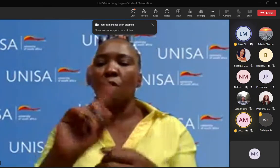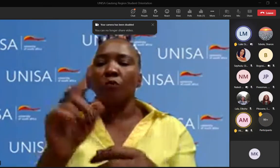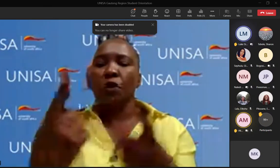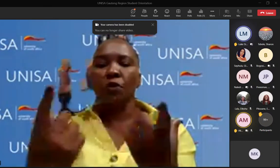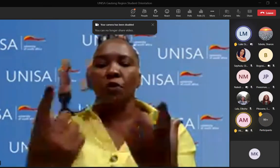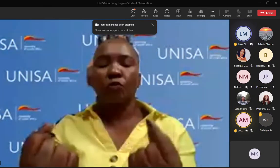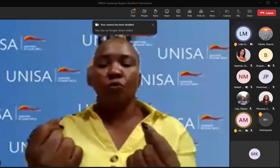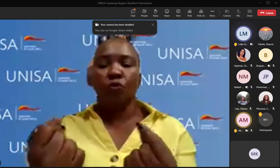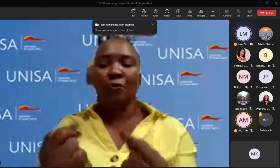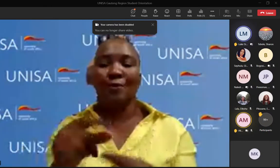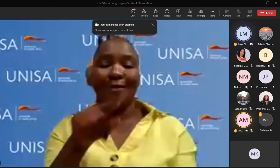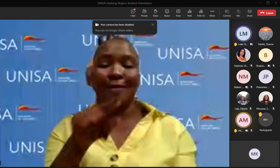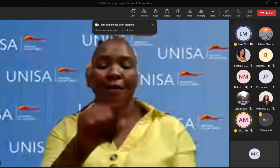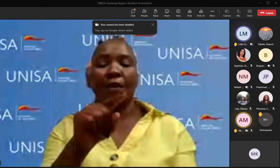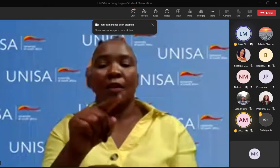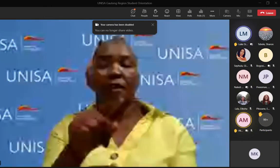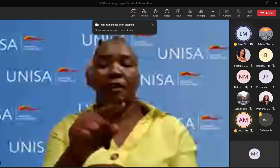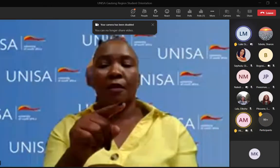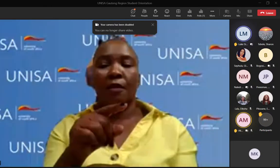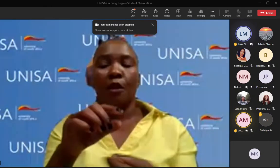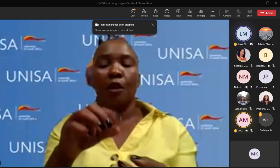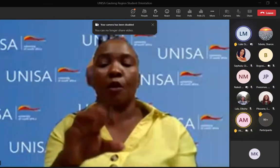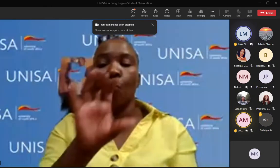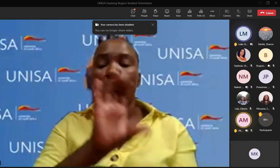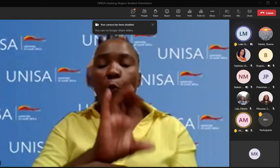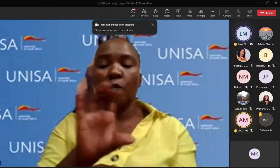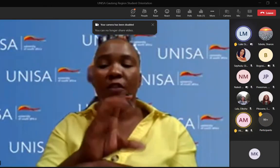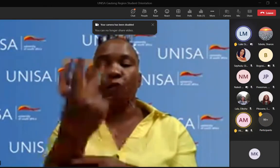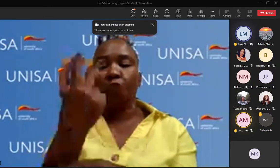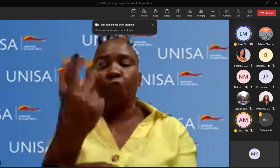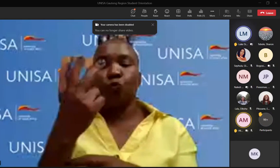the module since the course is two modules